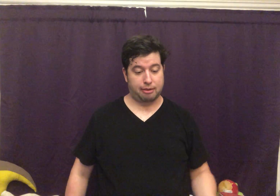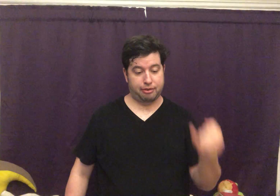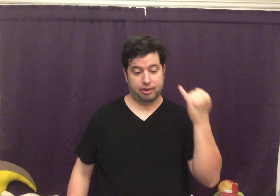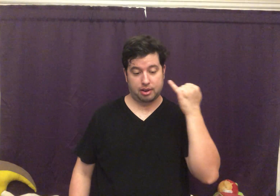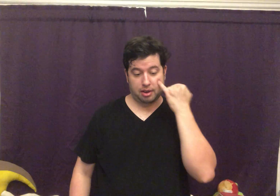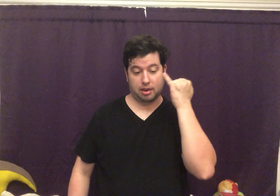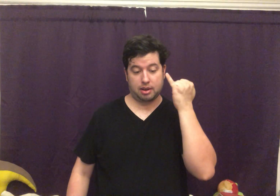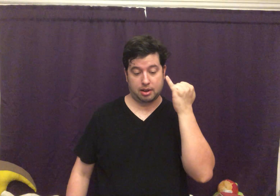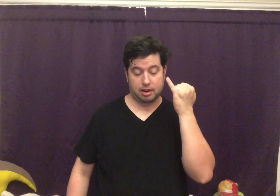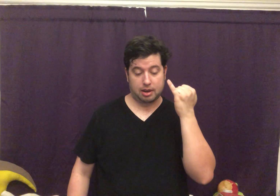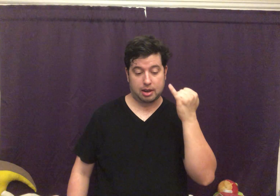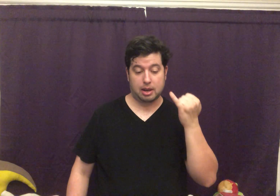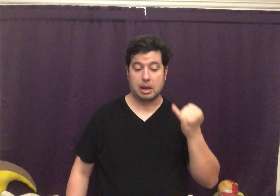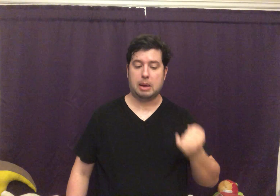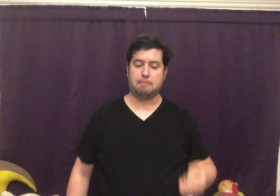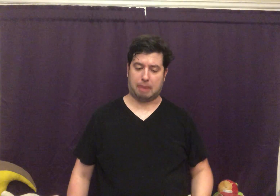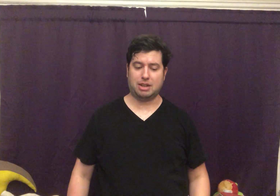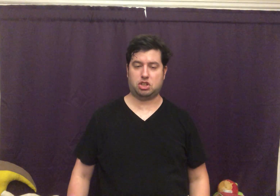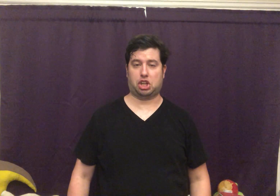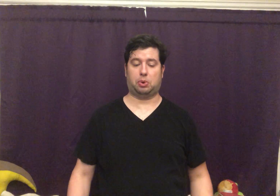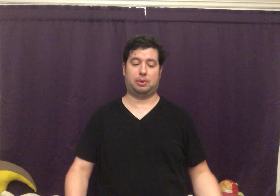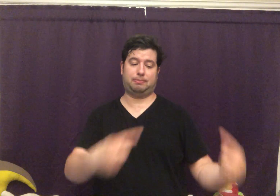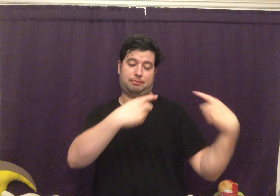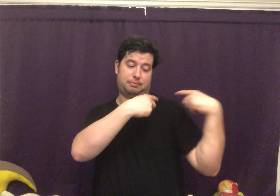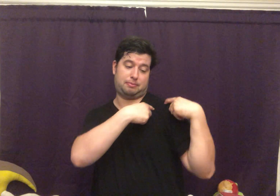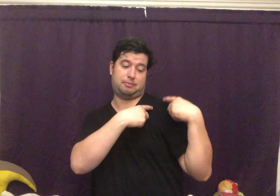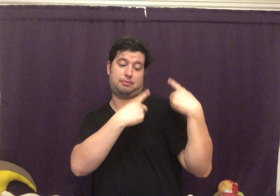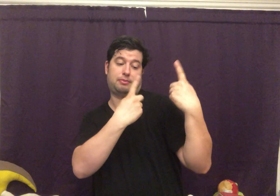If. Been to.